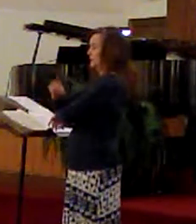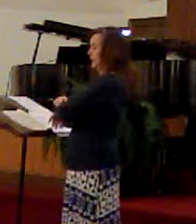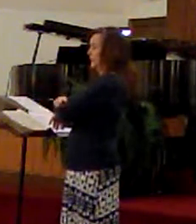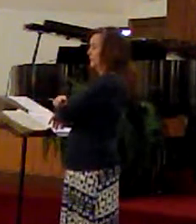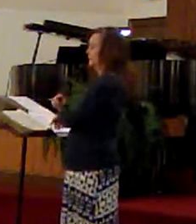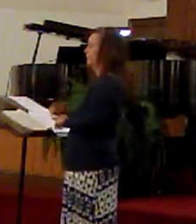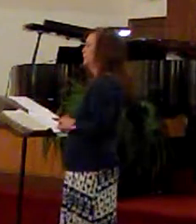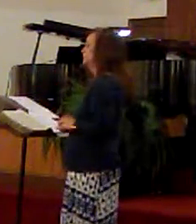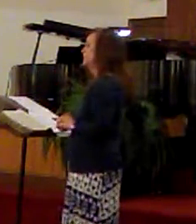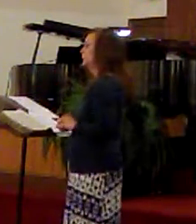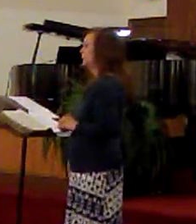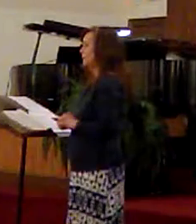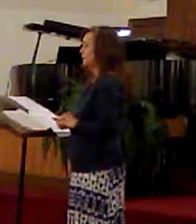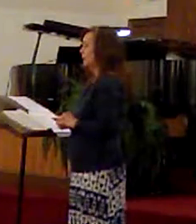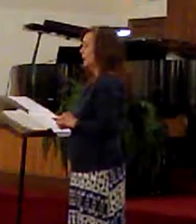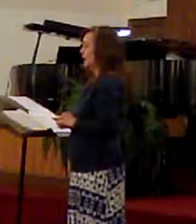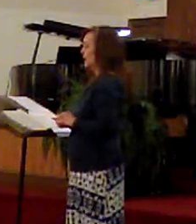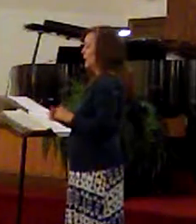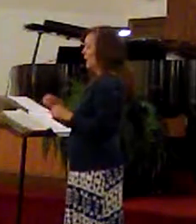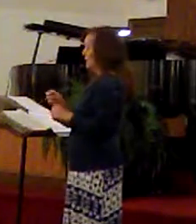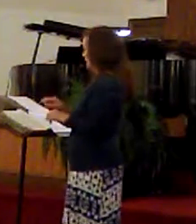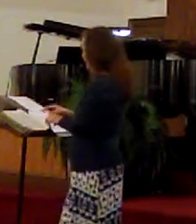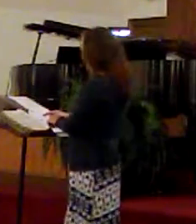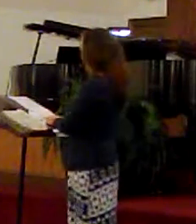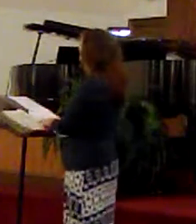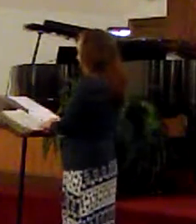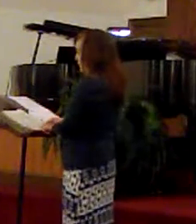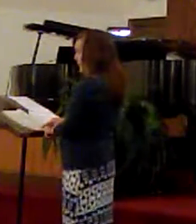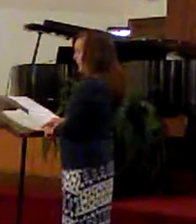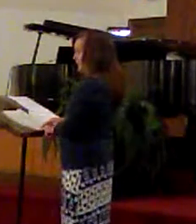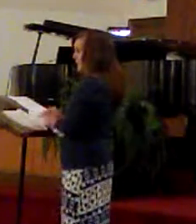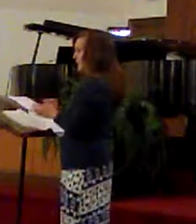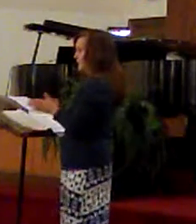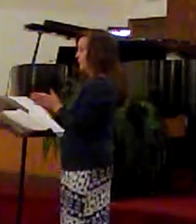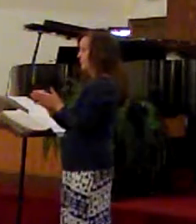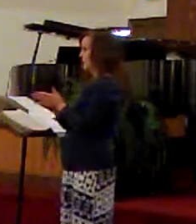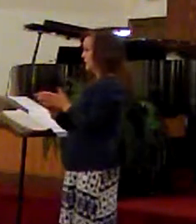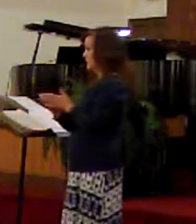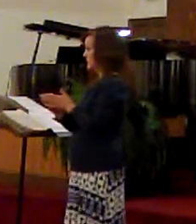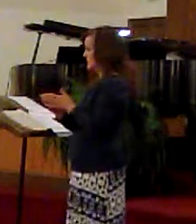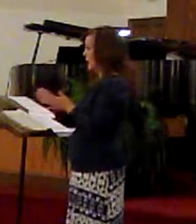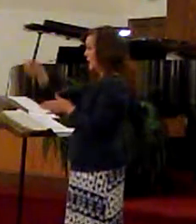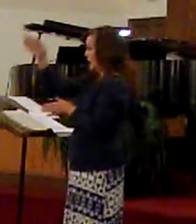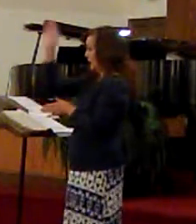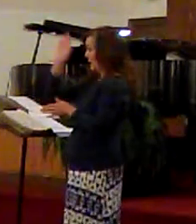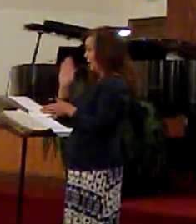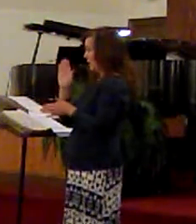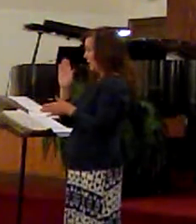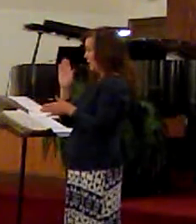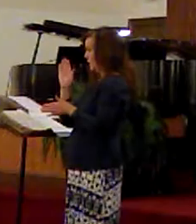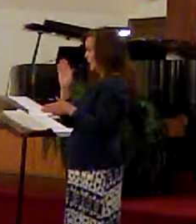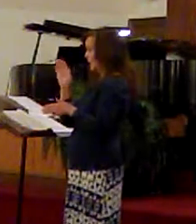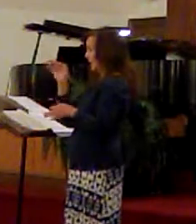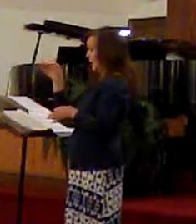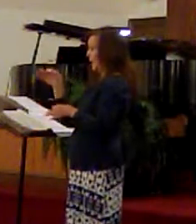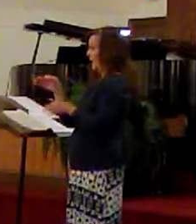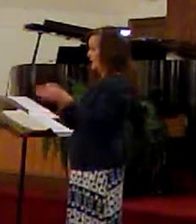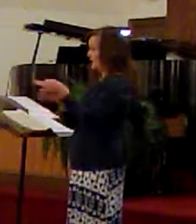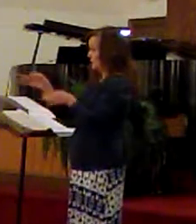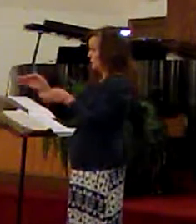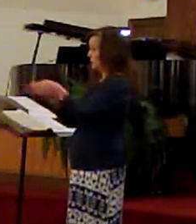All throughout the Bible, you see references to God being a judge. We see a reference